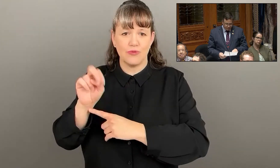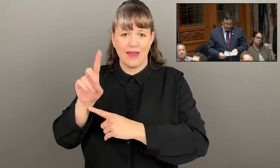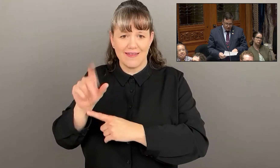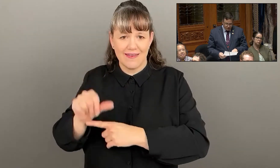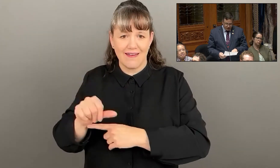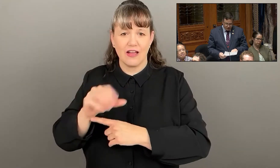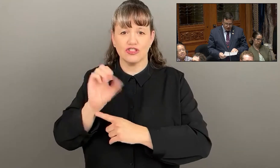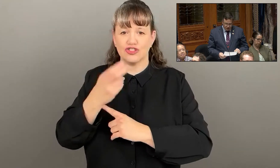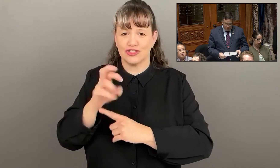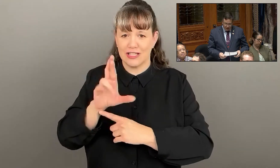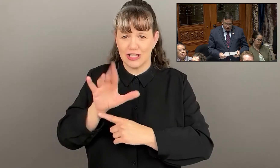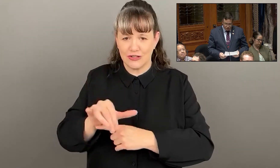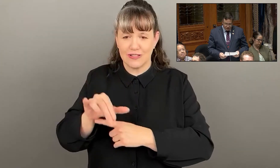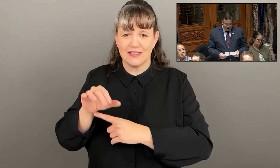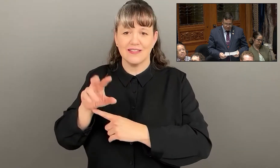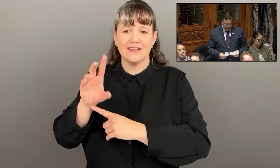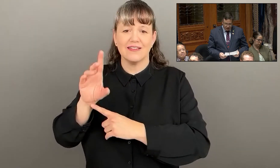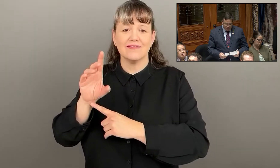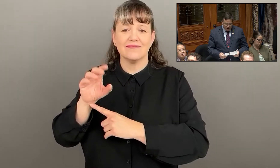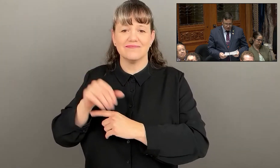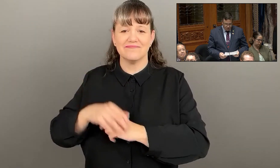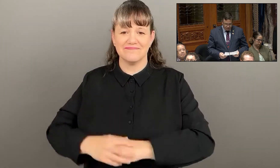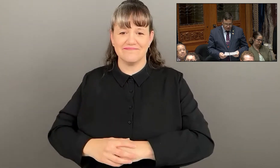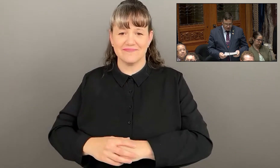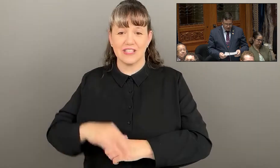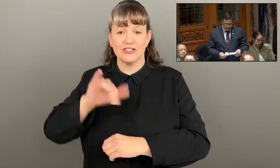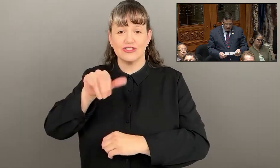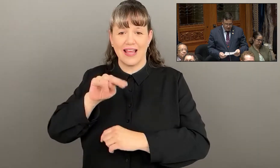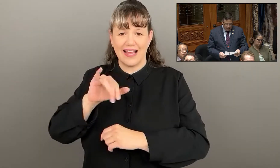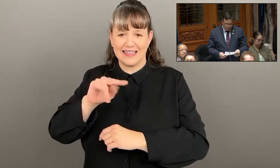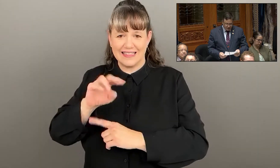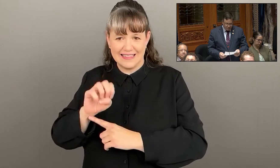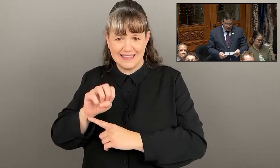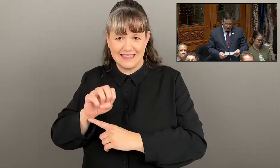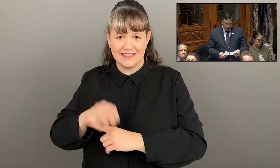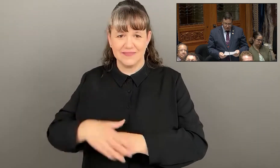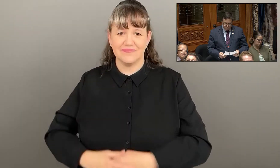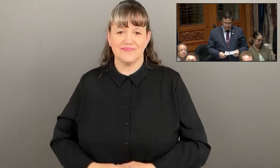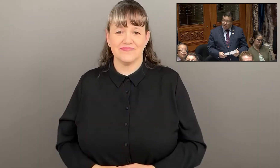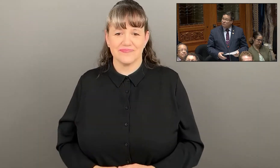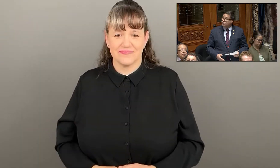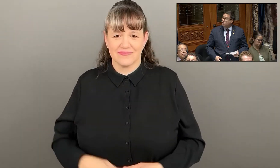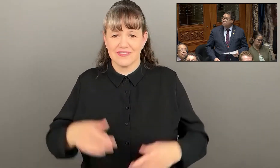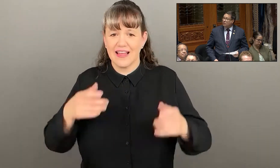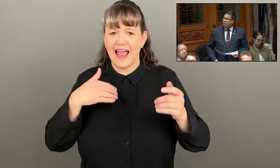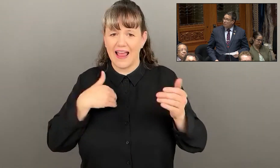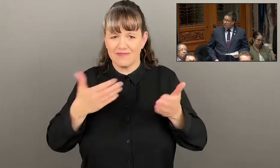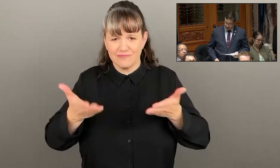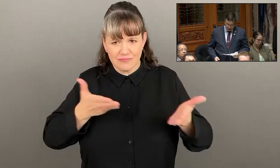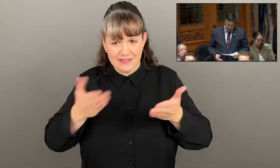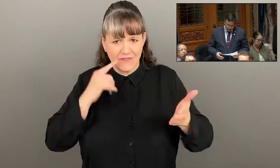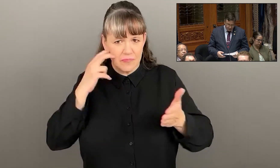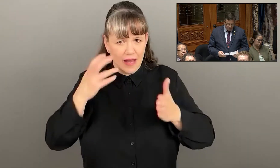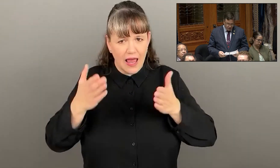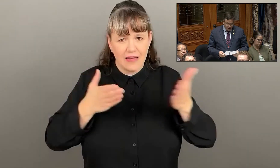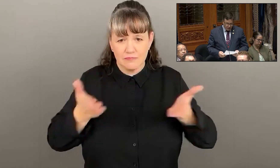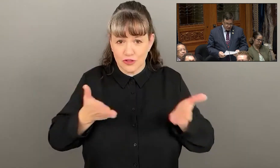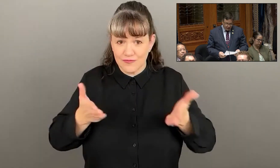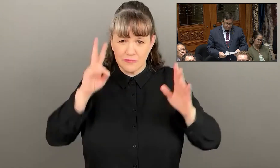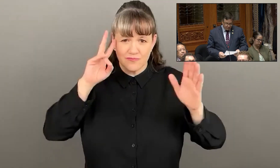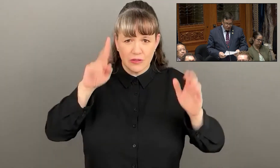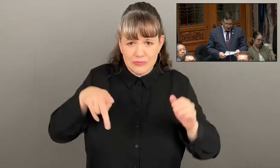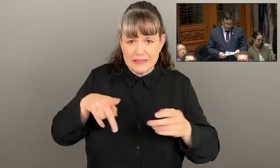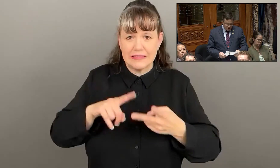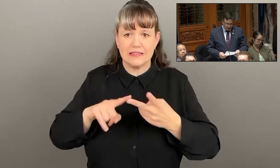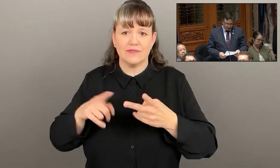Services, Janine Tucker, Manager, Deaf Blind Community Services, Brenda McAllister, my constituent from Macleese Lake,